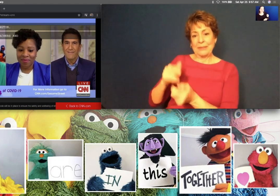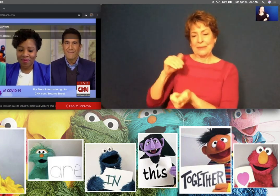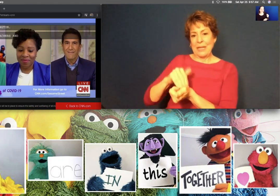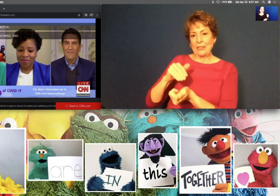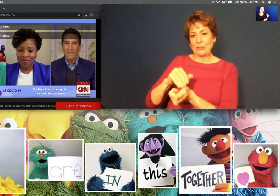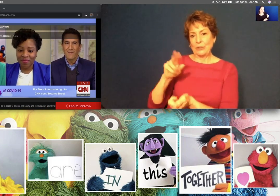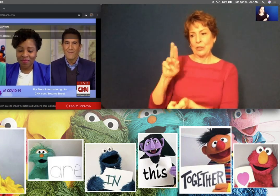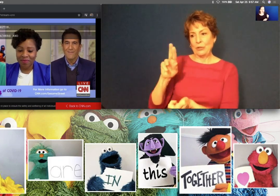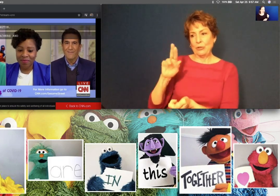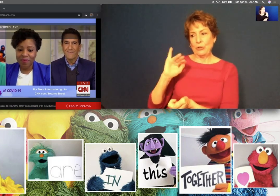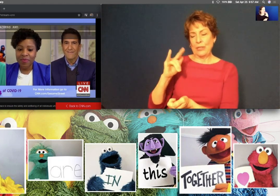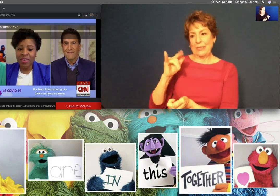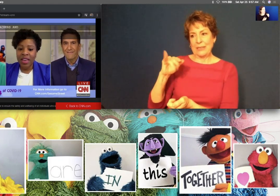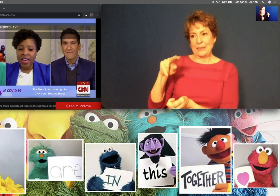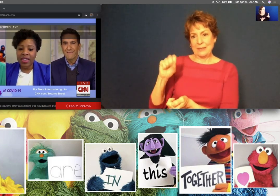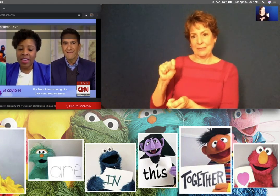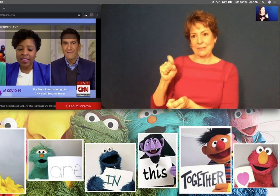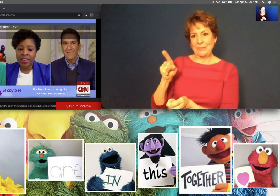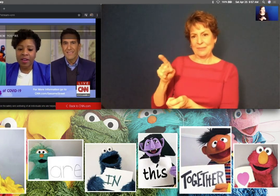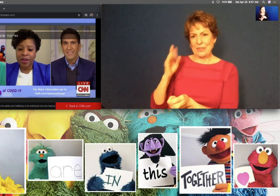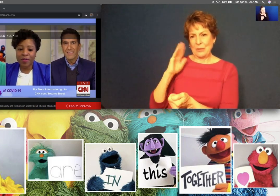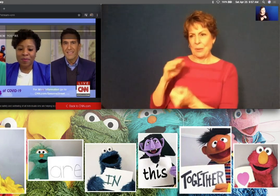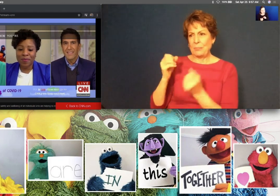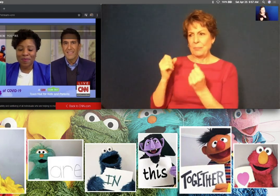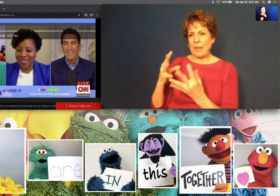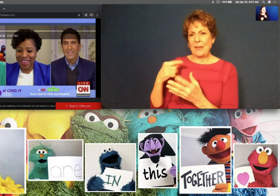learning a lot during this time. What have you learned?